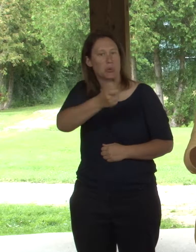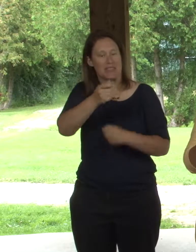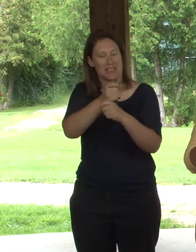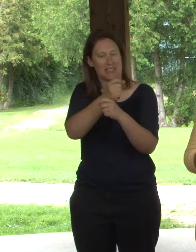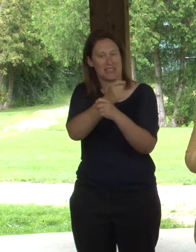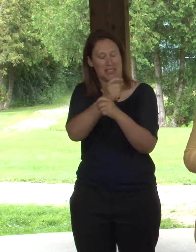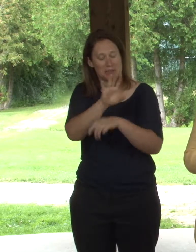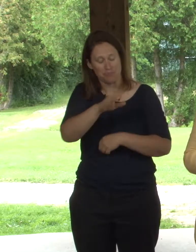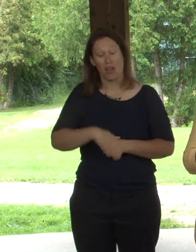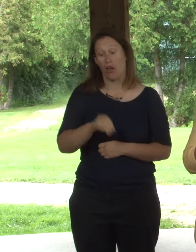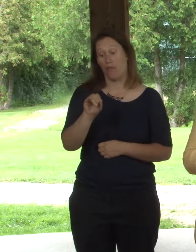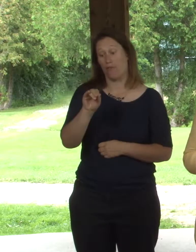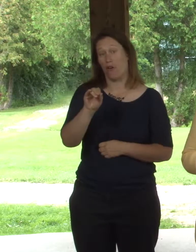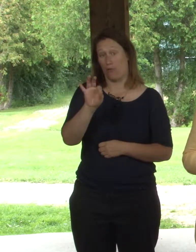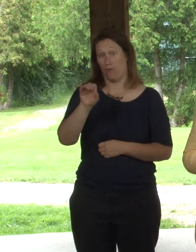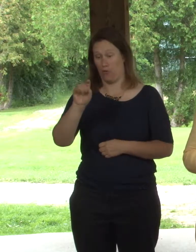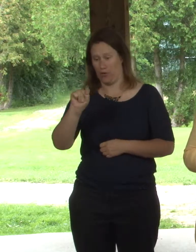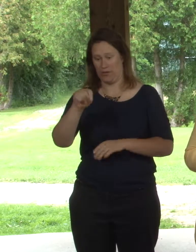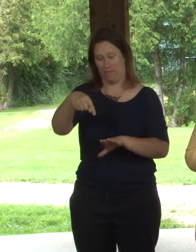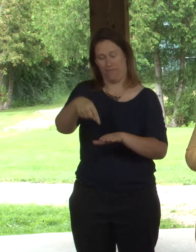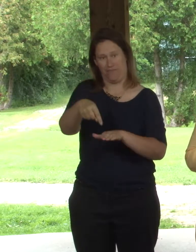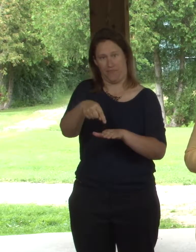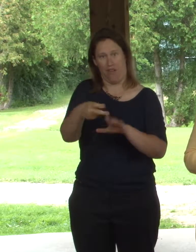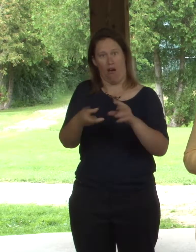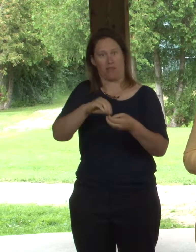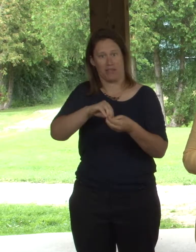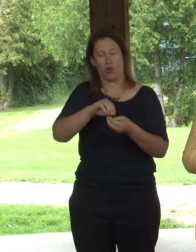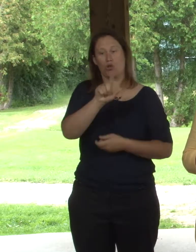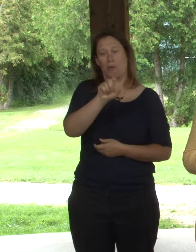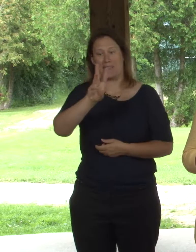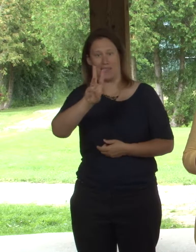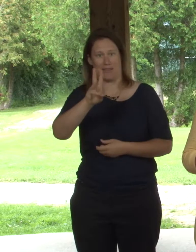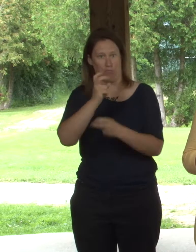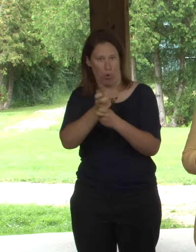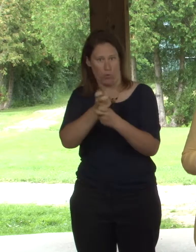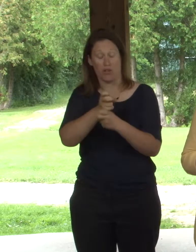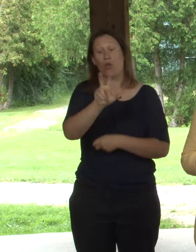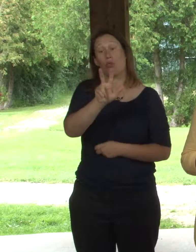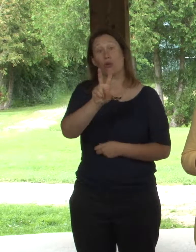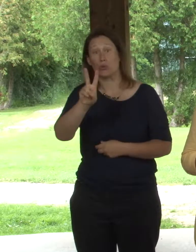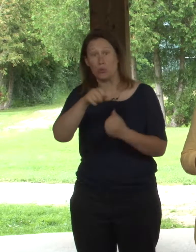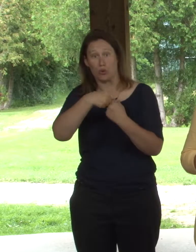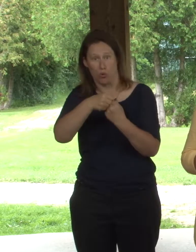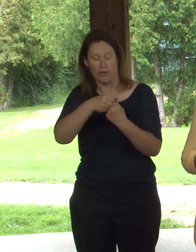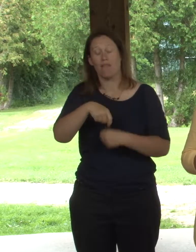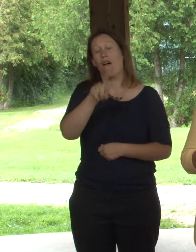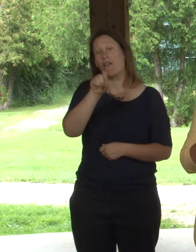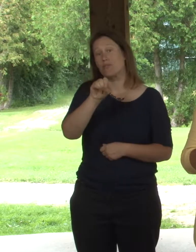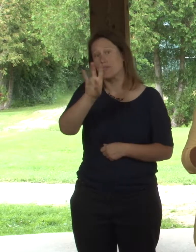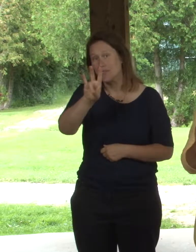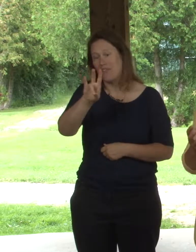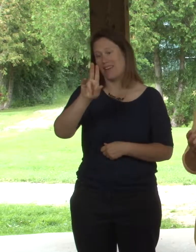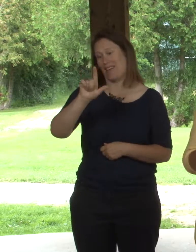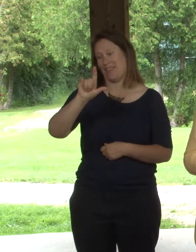human foot 26 bones, 32 joints, 107 ligaments, 19